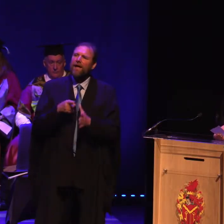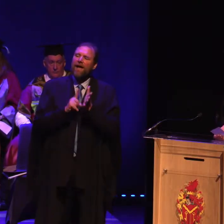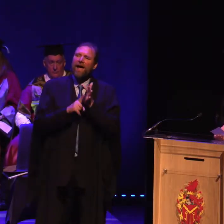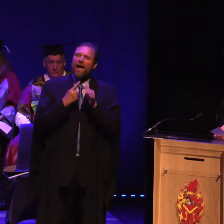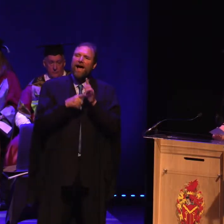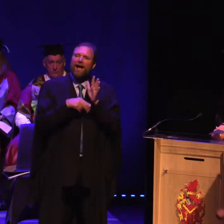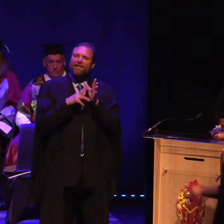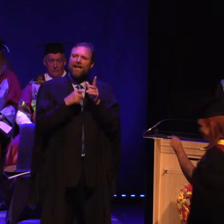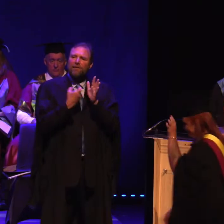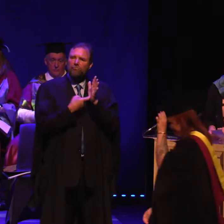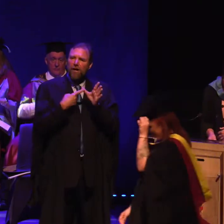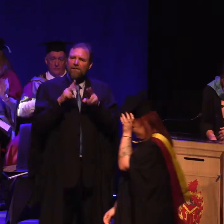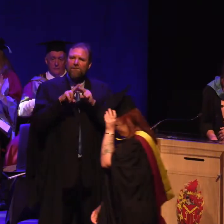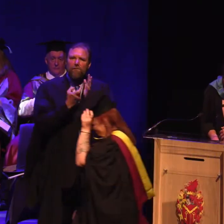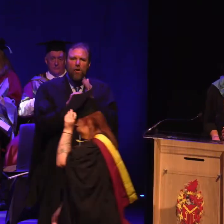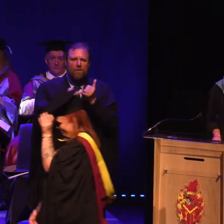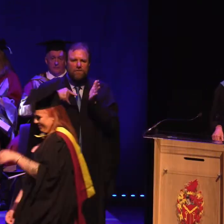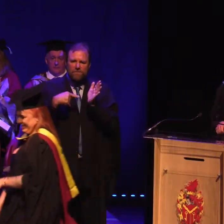Alexandra Frost.